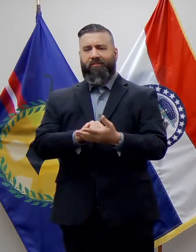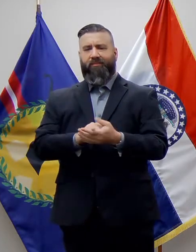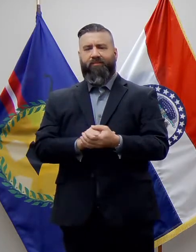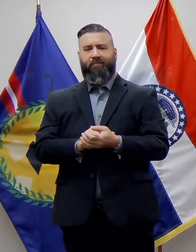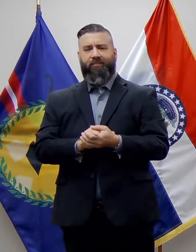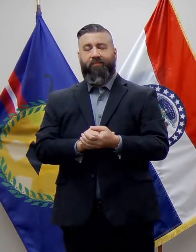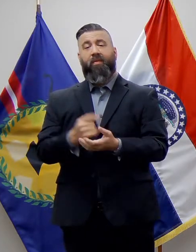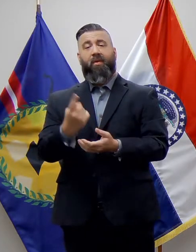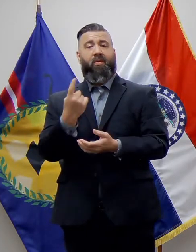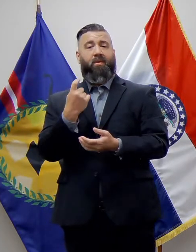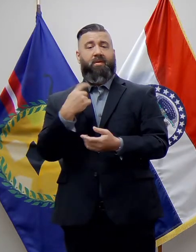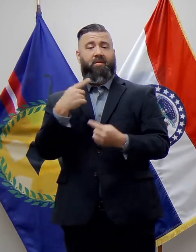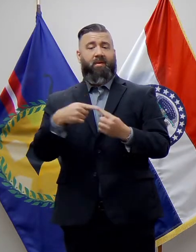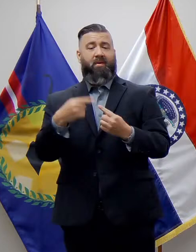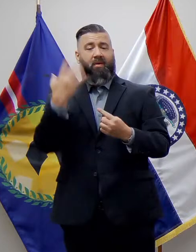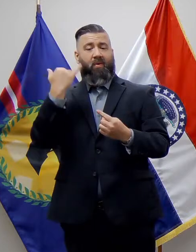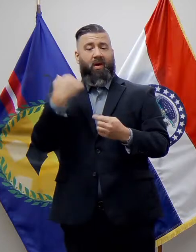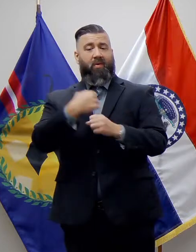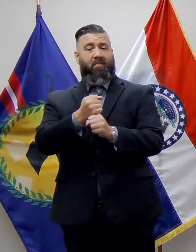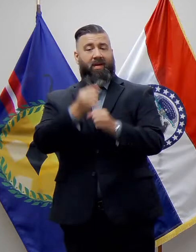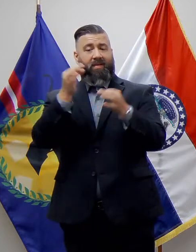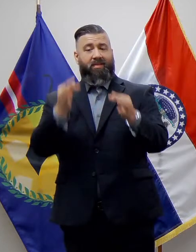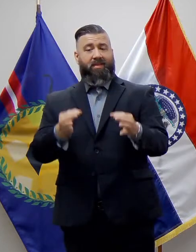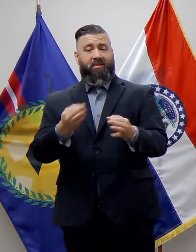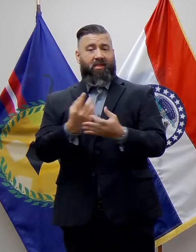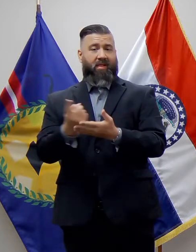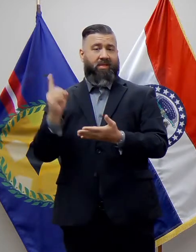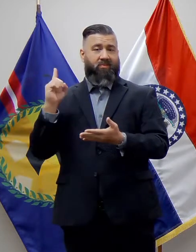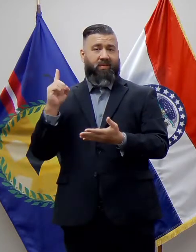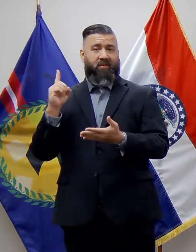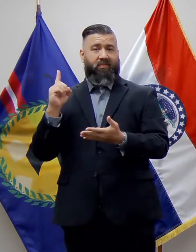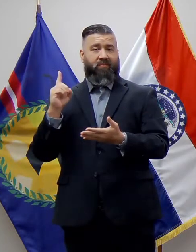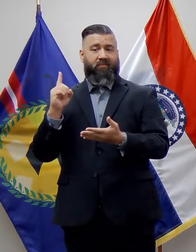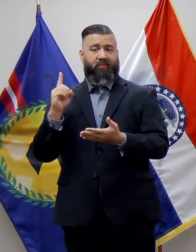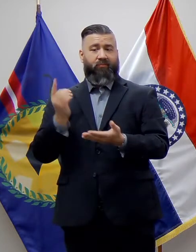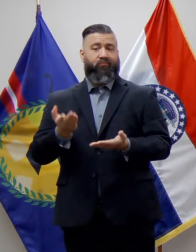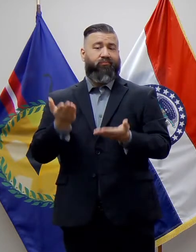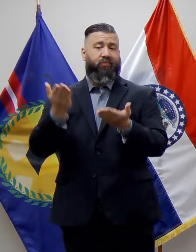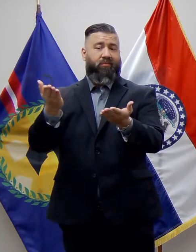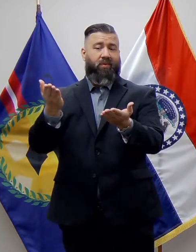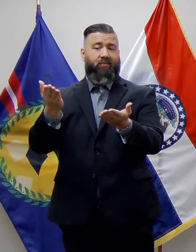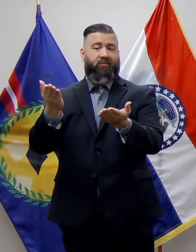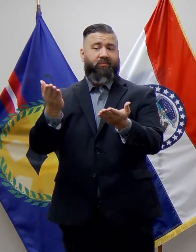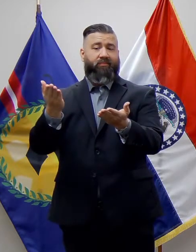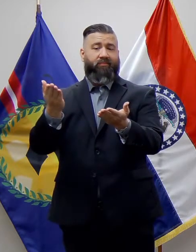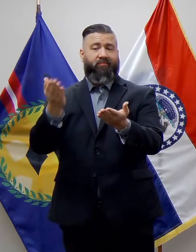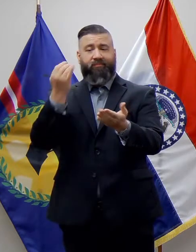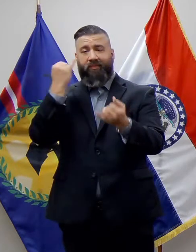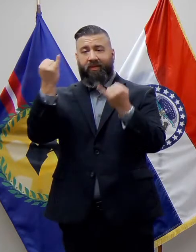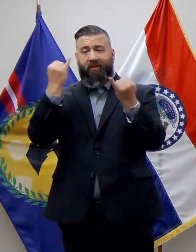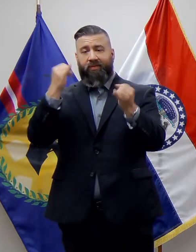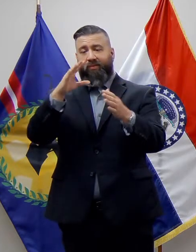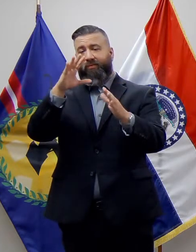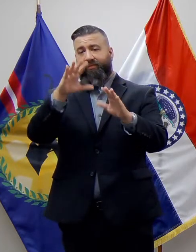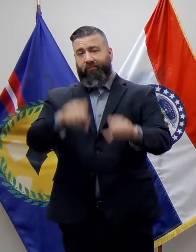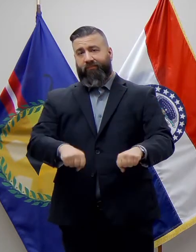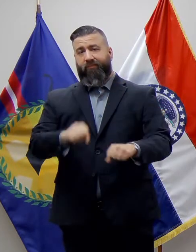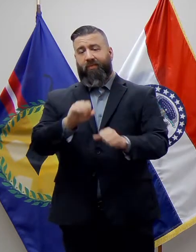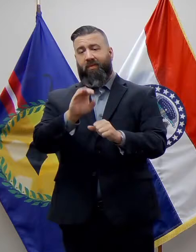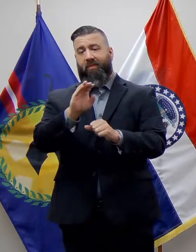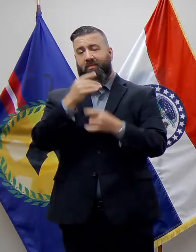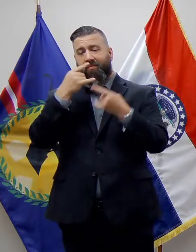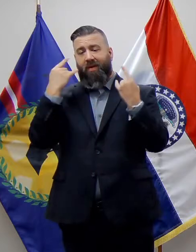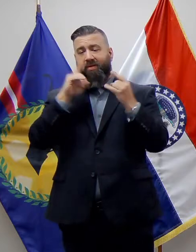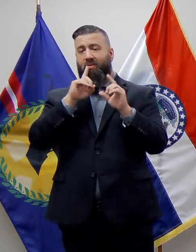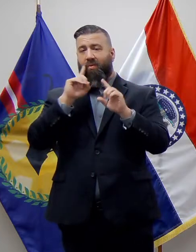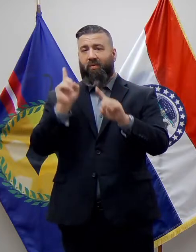made the decision last week to enter the motions we did to take down the mask order. And that was